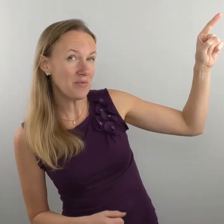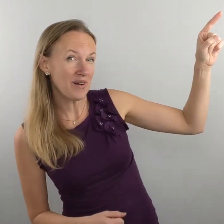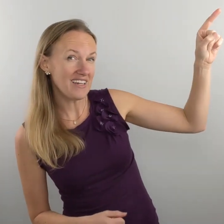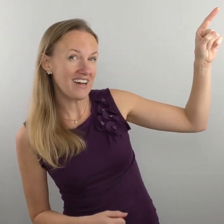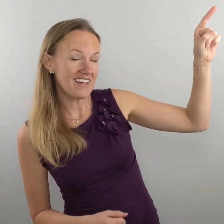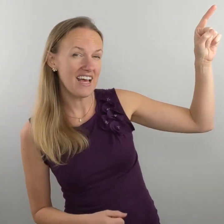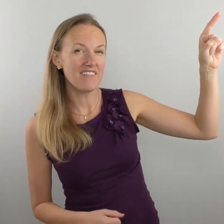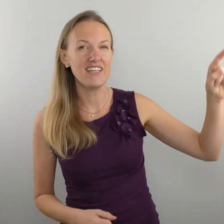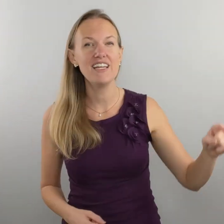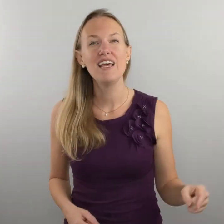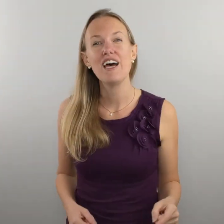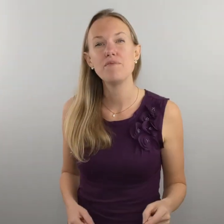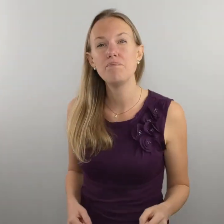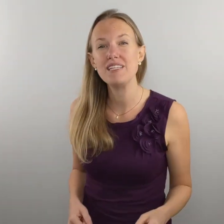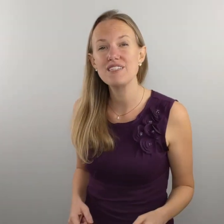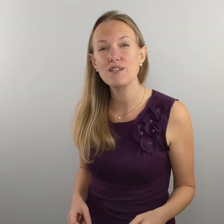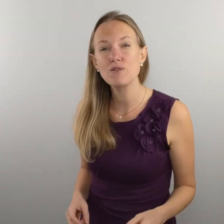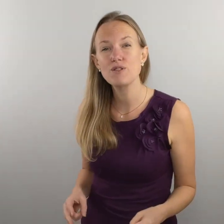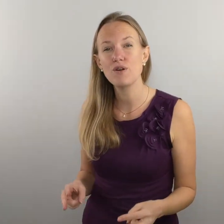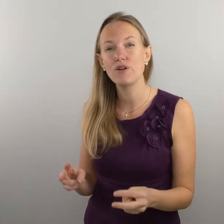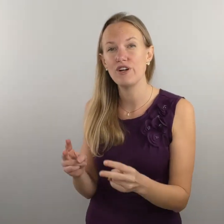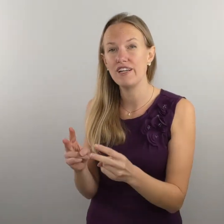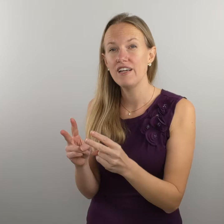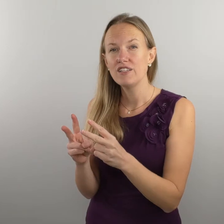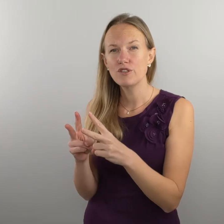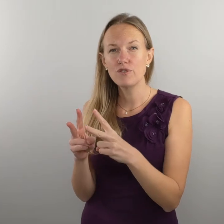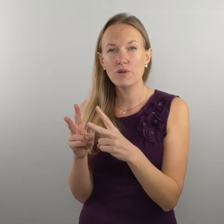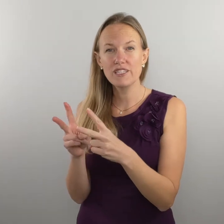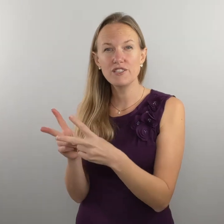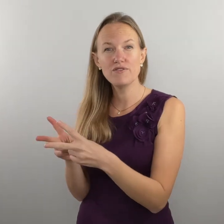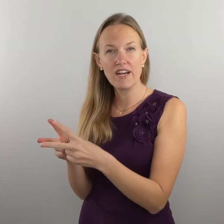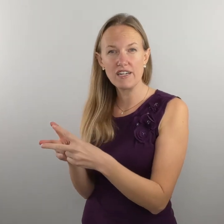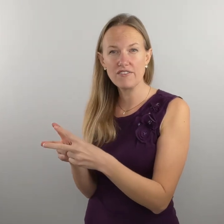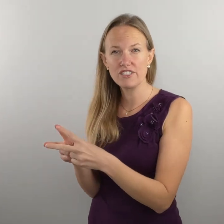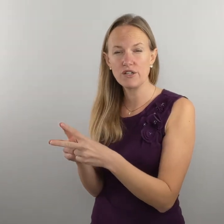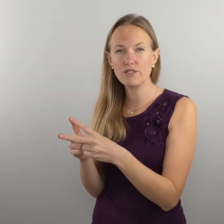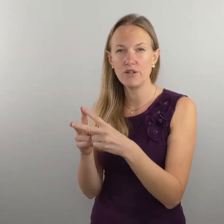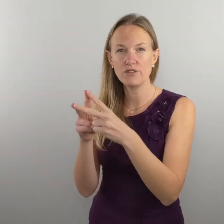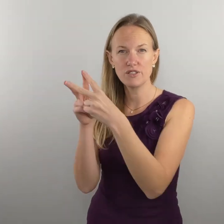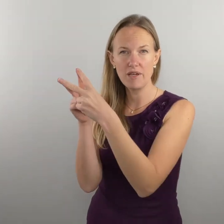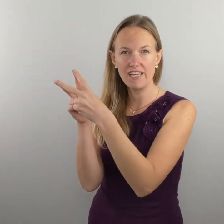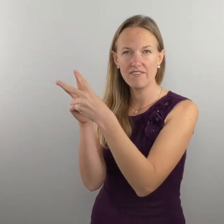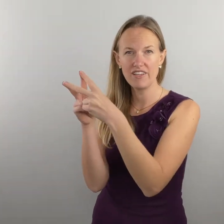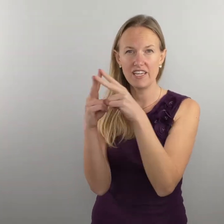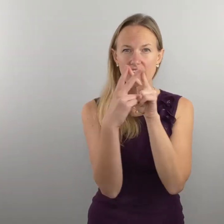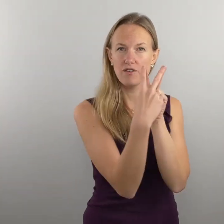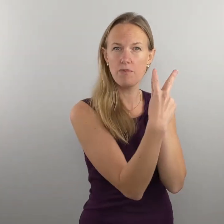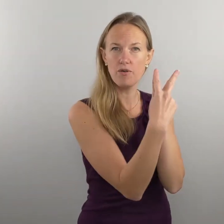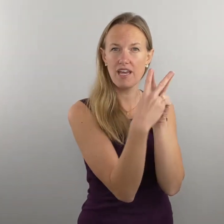pointing to God in heaven, have been so, so good. So we're going to do very for so, so. So you're making a V here with both